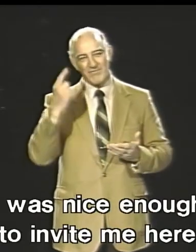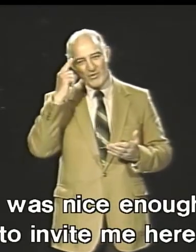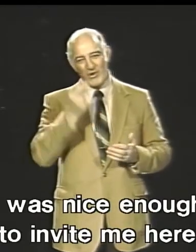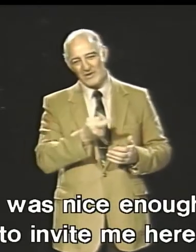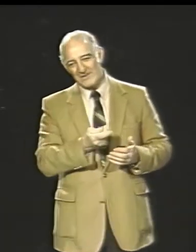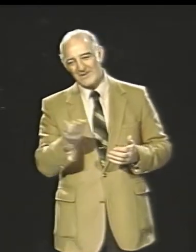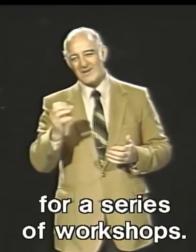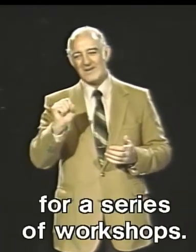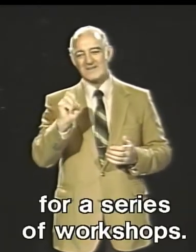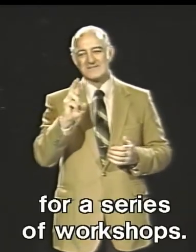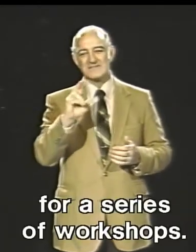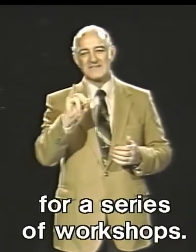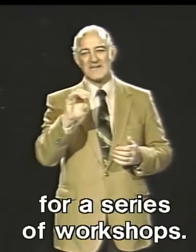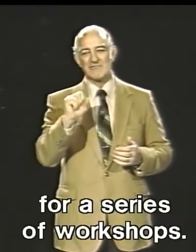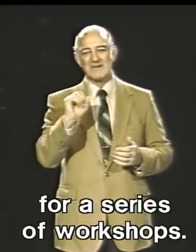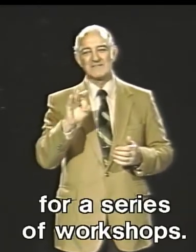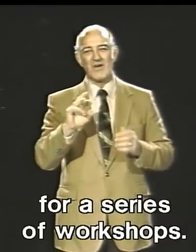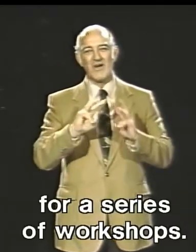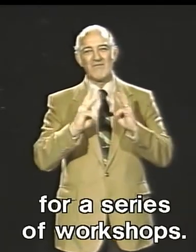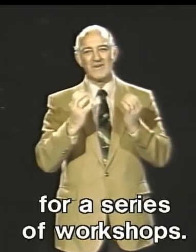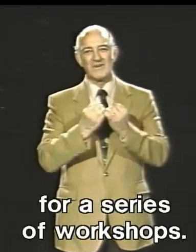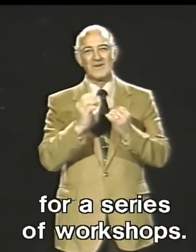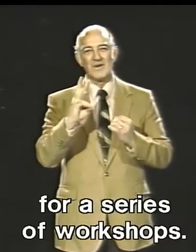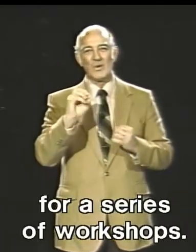here for a series of workshops.